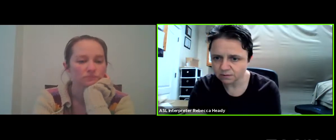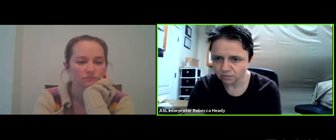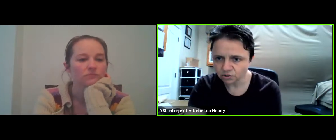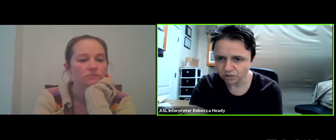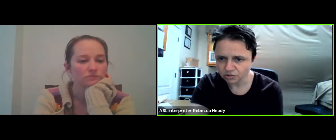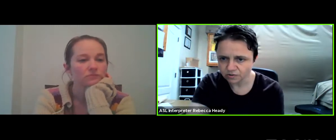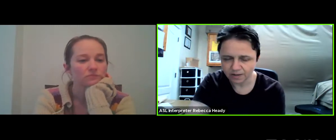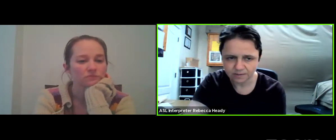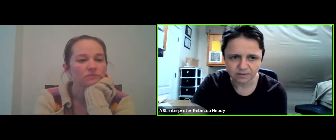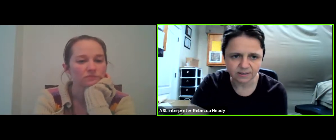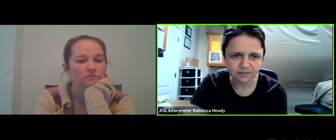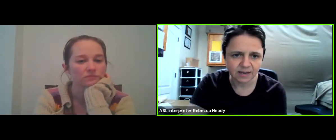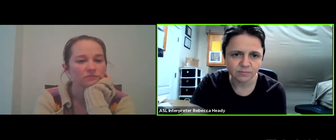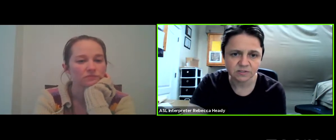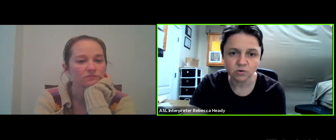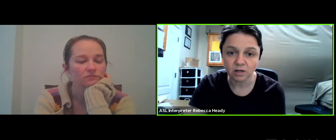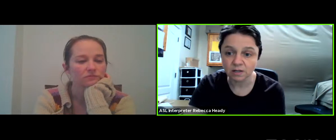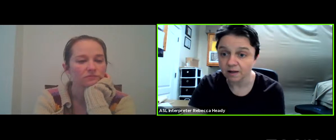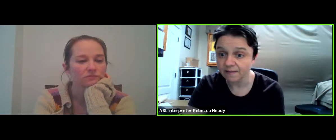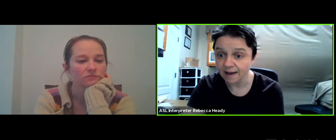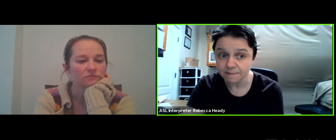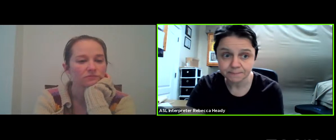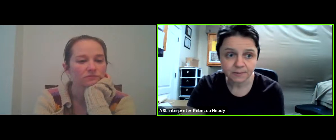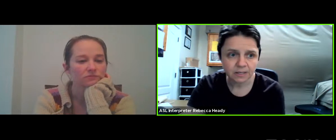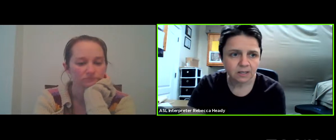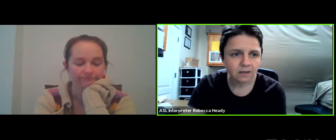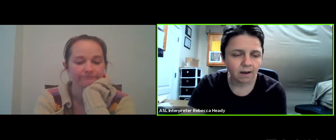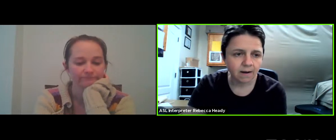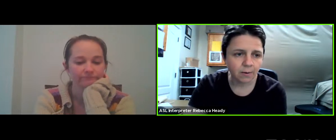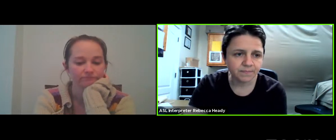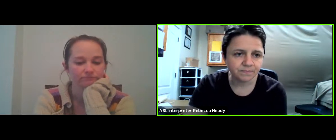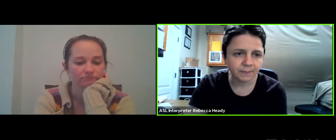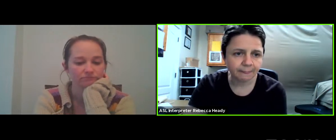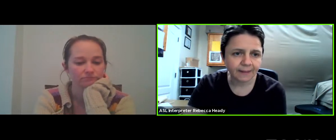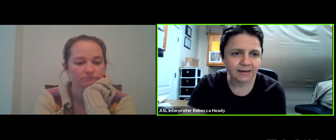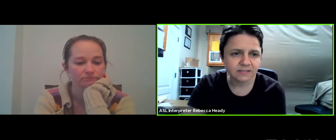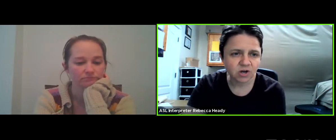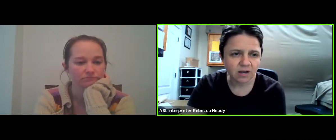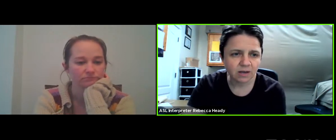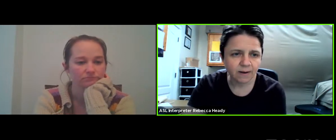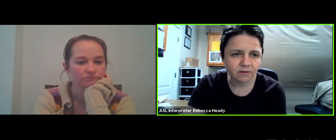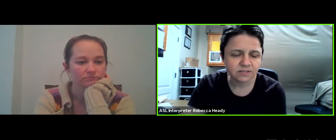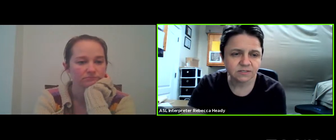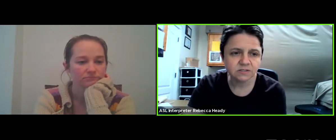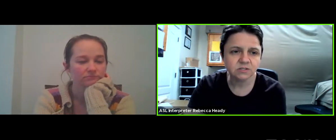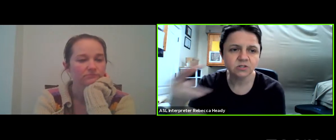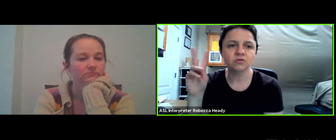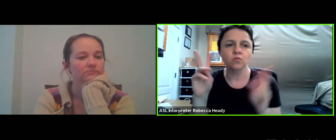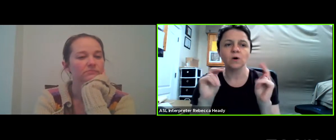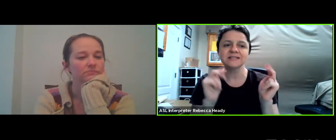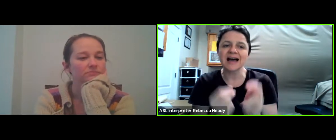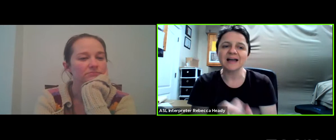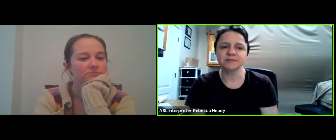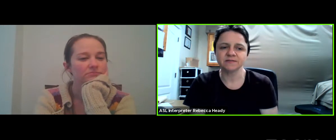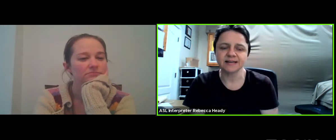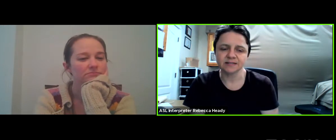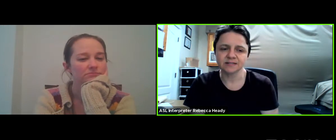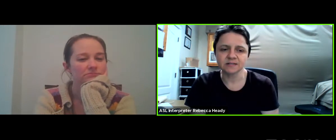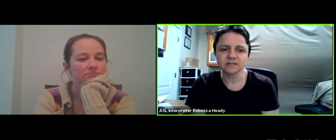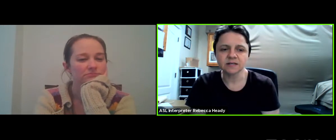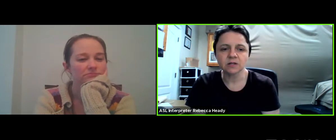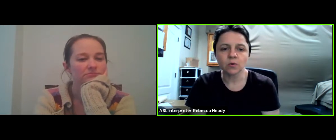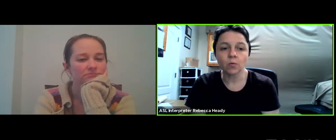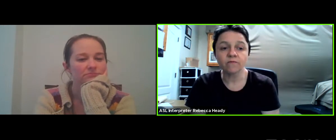different, structures of ASL set types, you can click on that. Mhm. And it's talking about what types